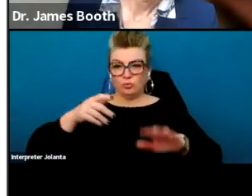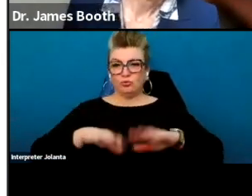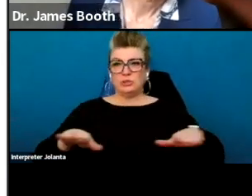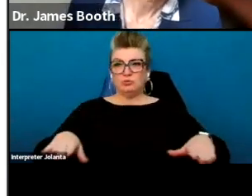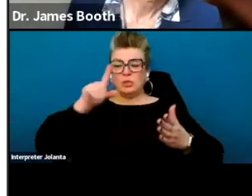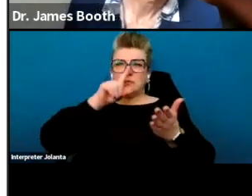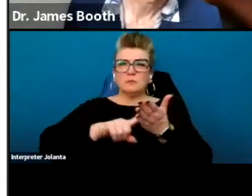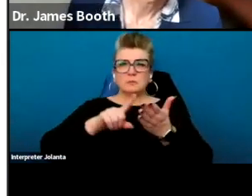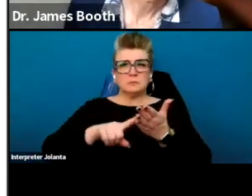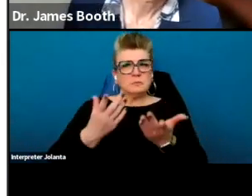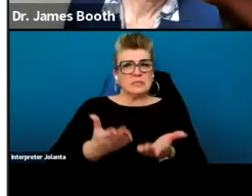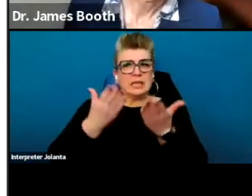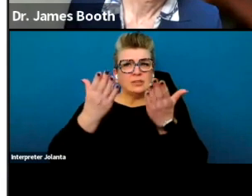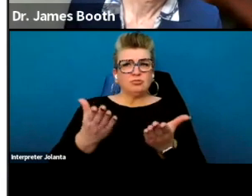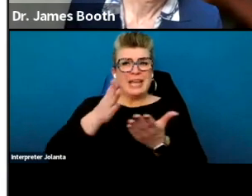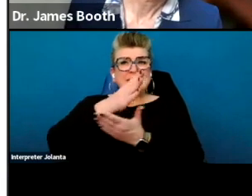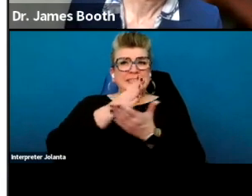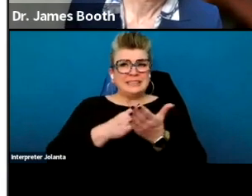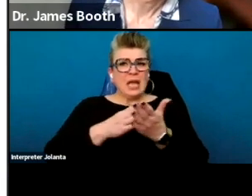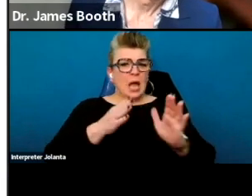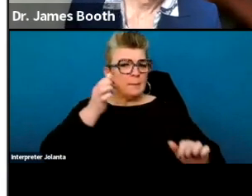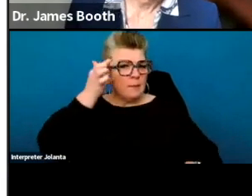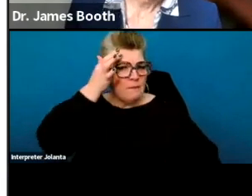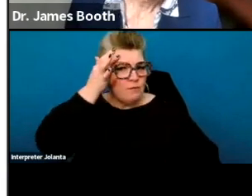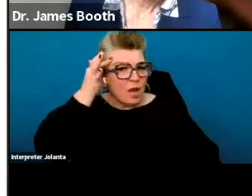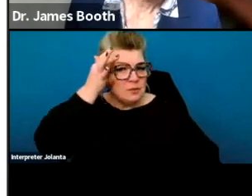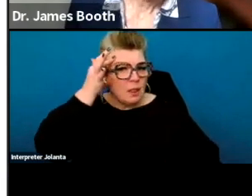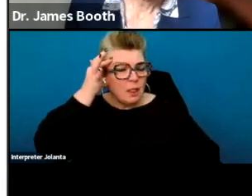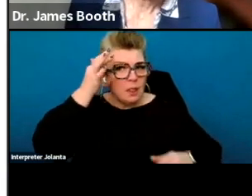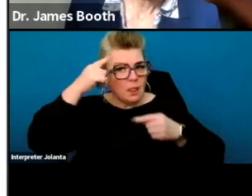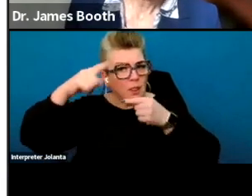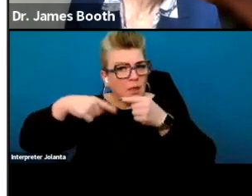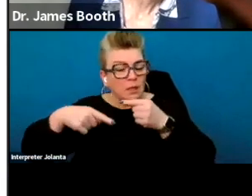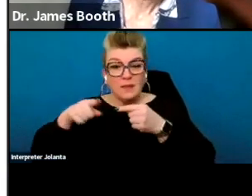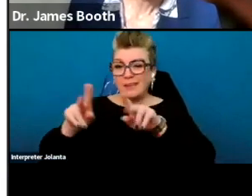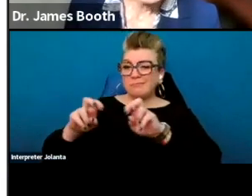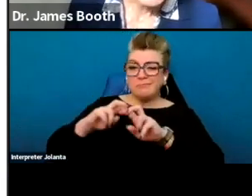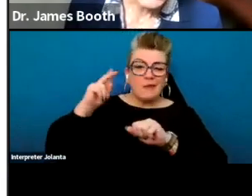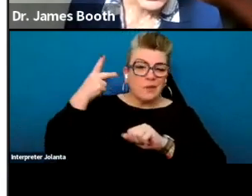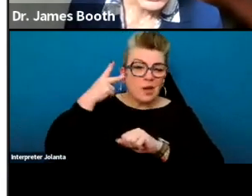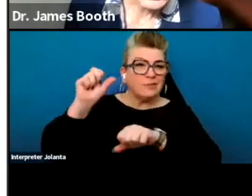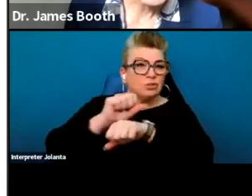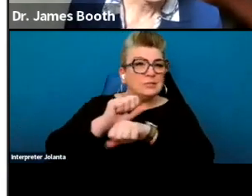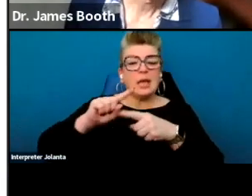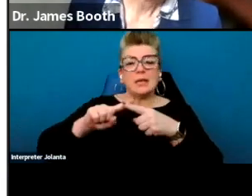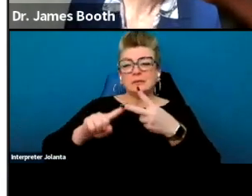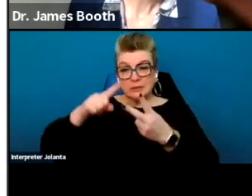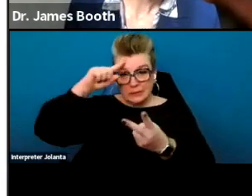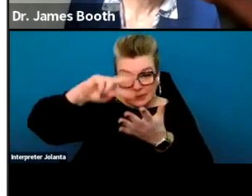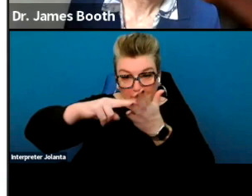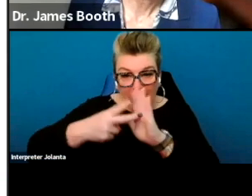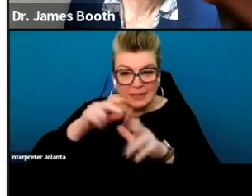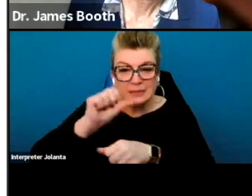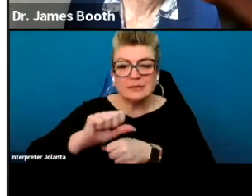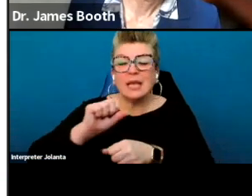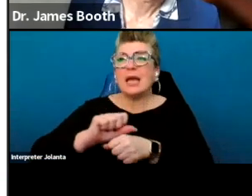suggests some specialization in frontal cortex. So they looked at phonology tasks and semantic tasks,